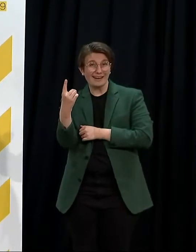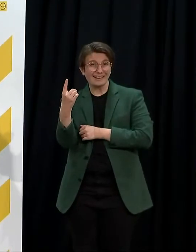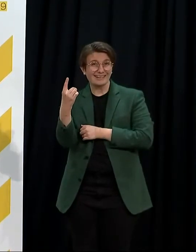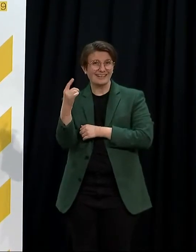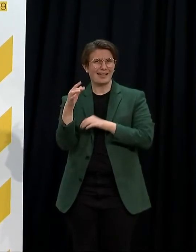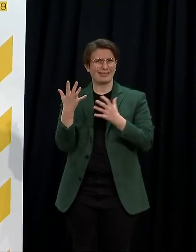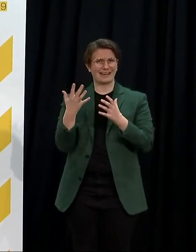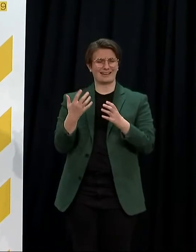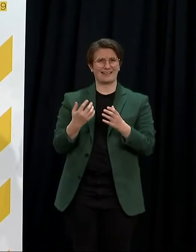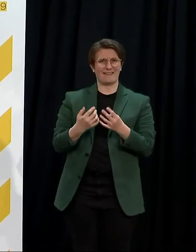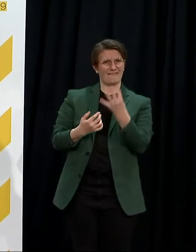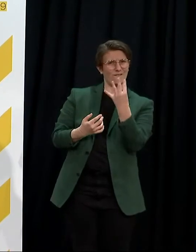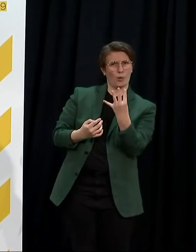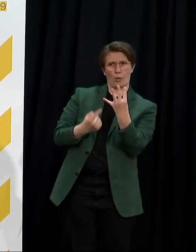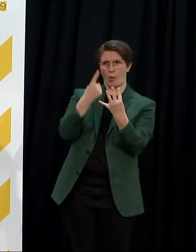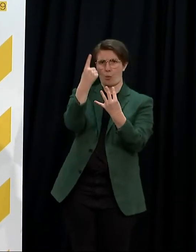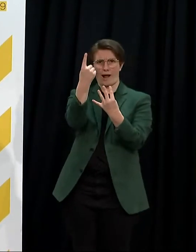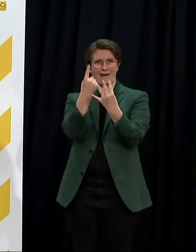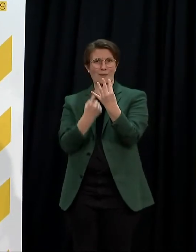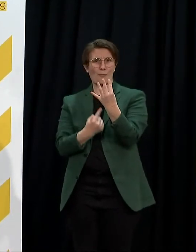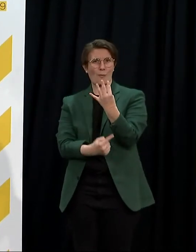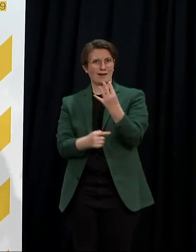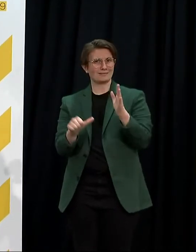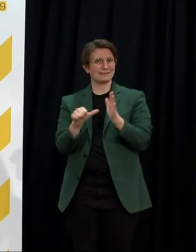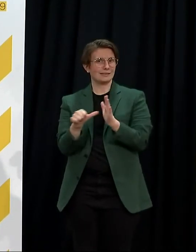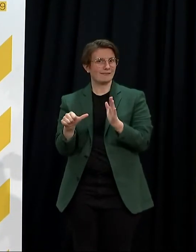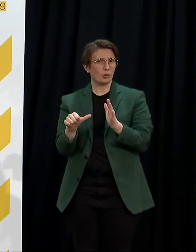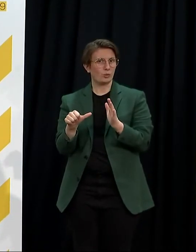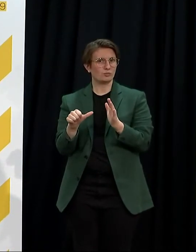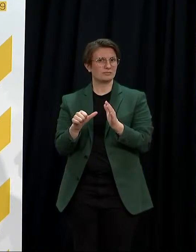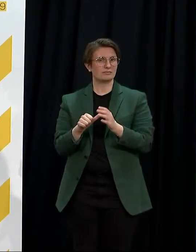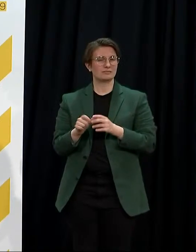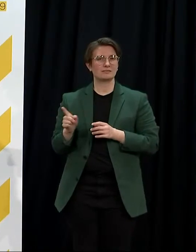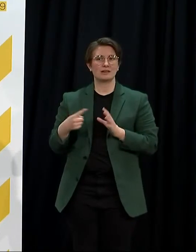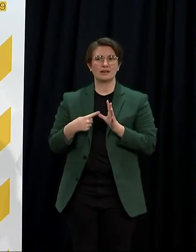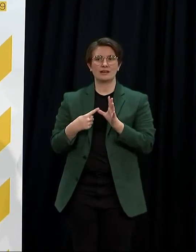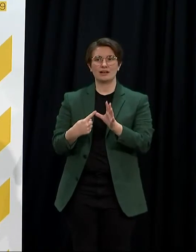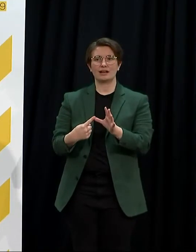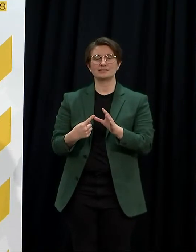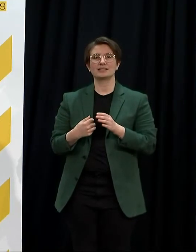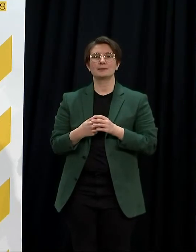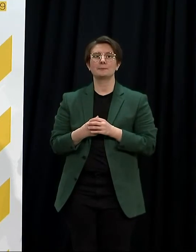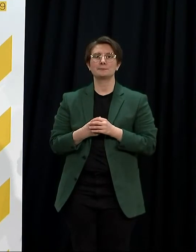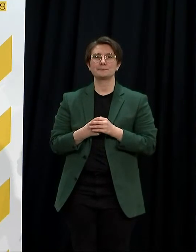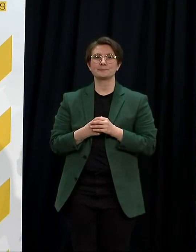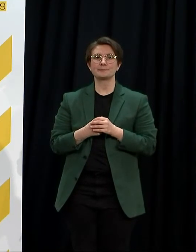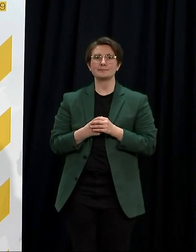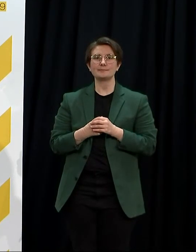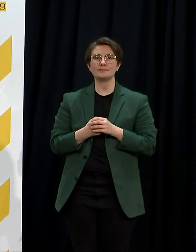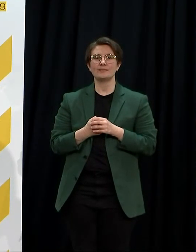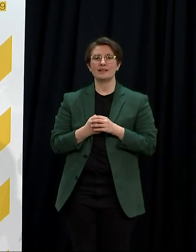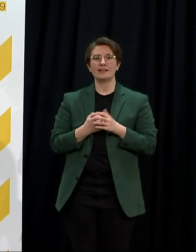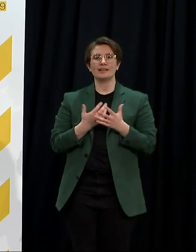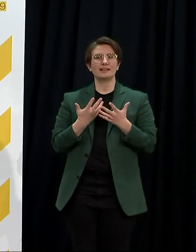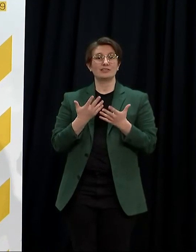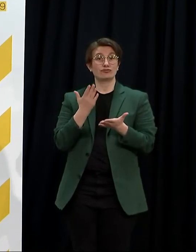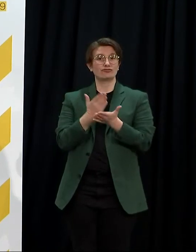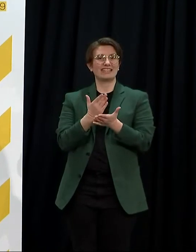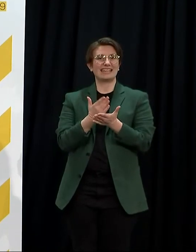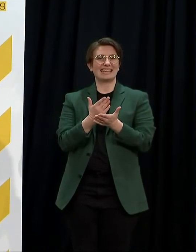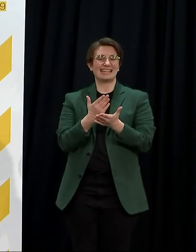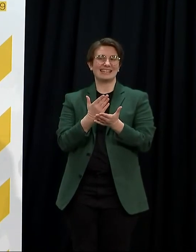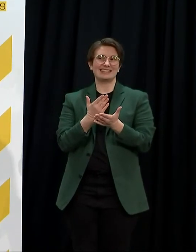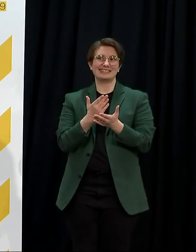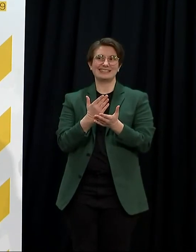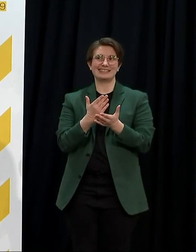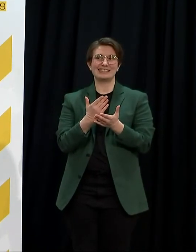at that's determining the justification for movement. And because that's remained static, even with other parts of the country changing, it hasn't